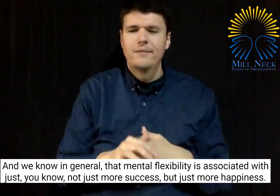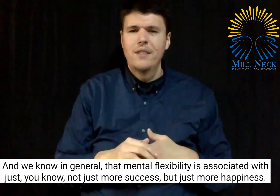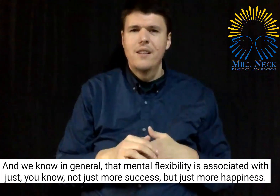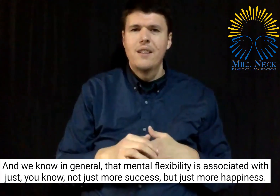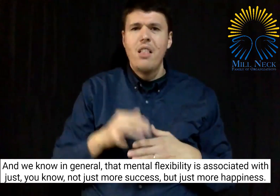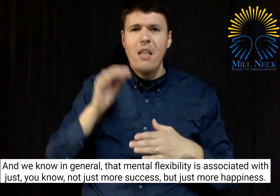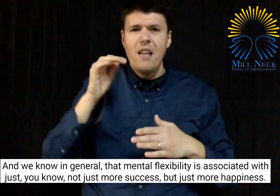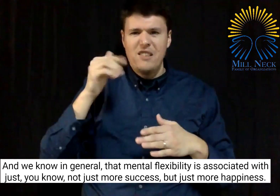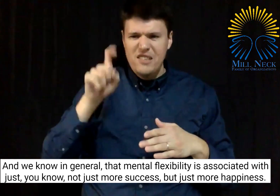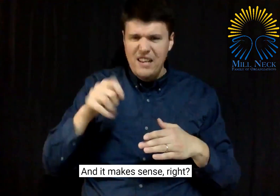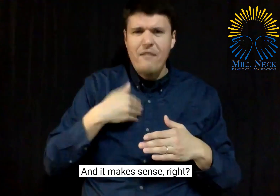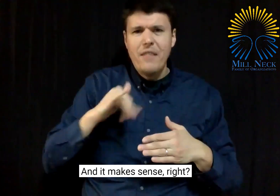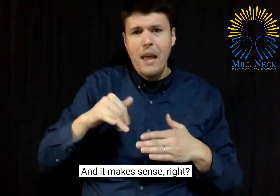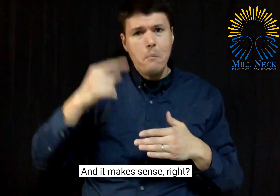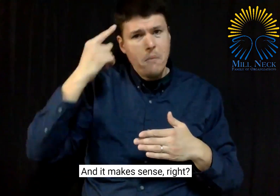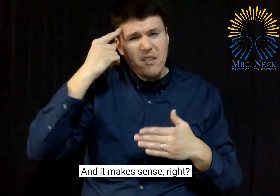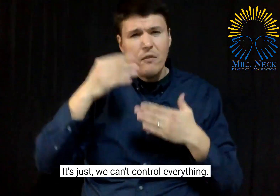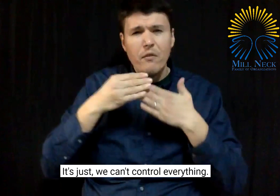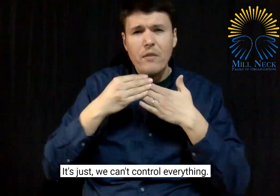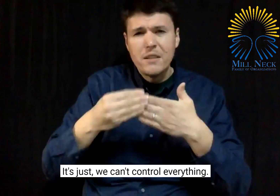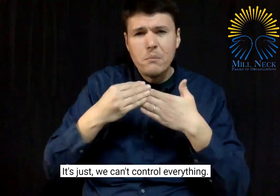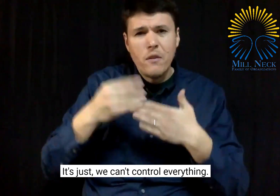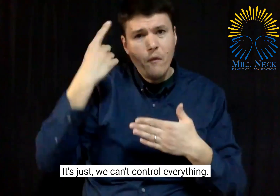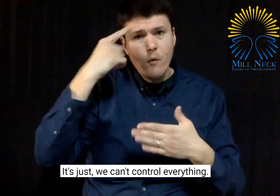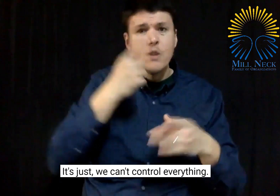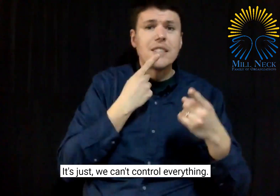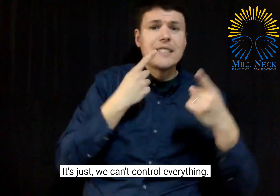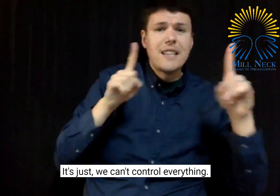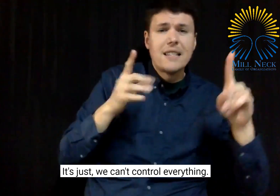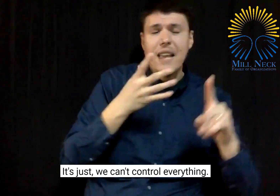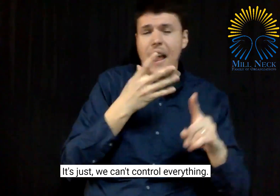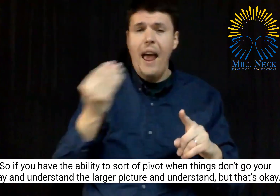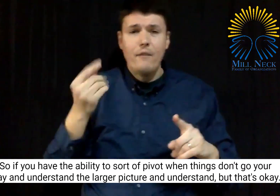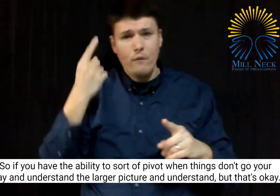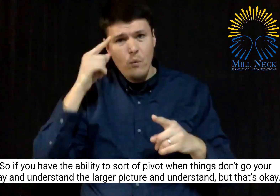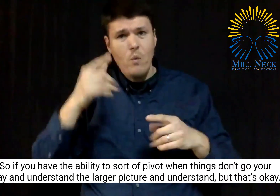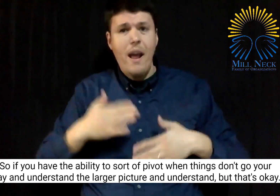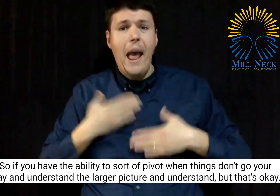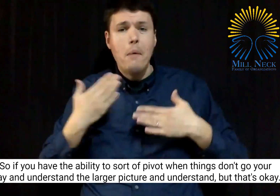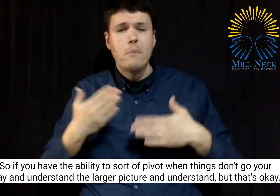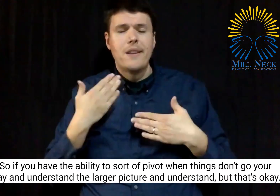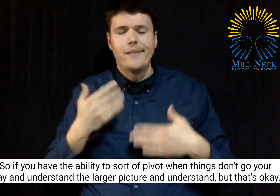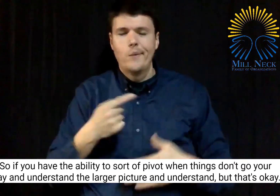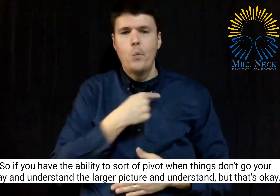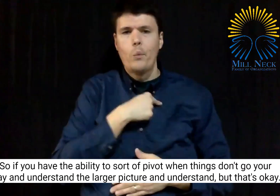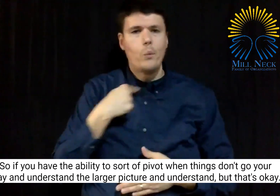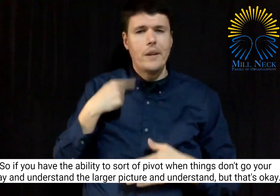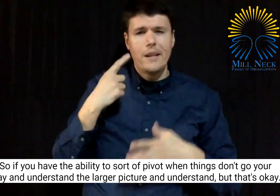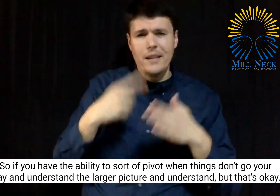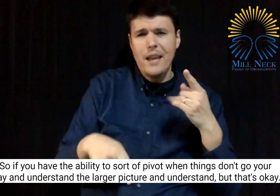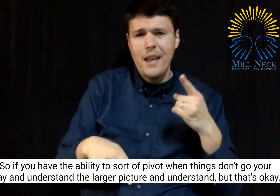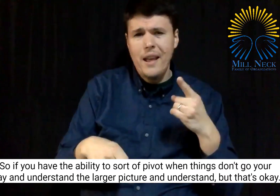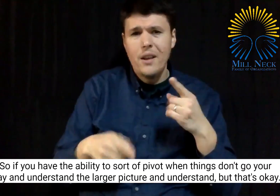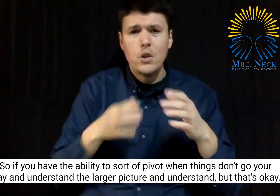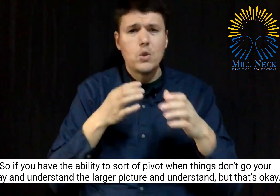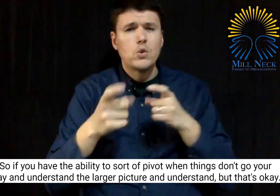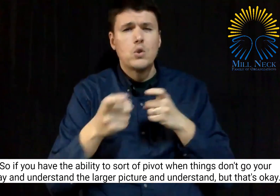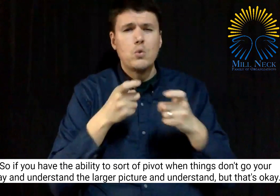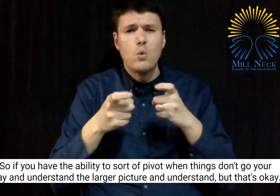just more happiness. And it makes sense, right? It's just, we can't control everything. So if you have the ability to sort of pivot when things don't go your way and understand